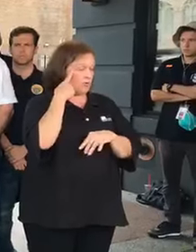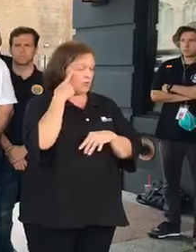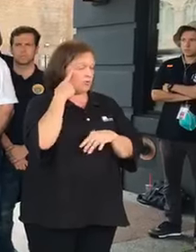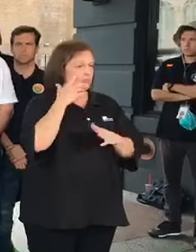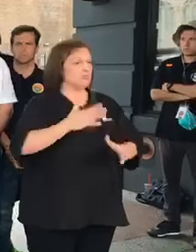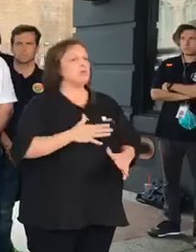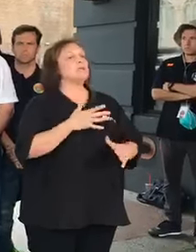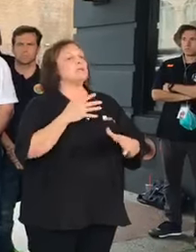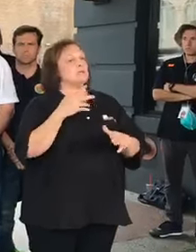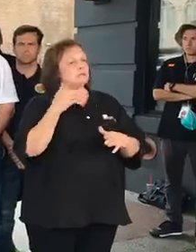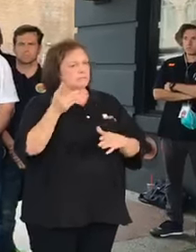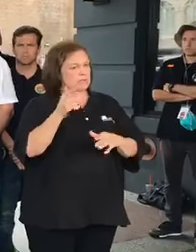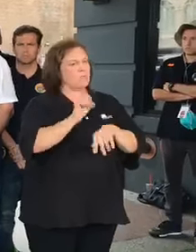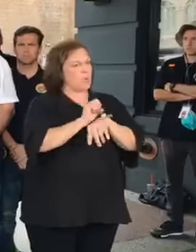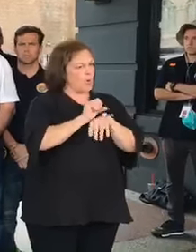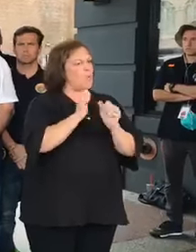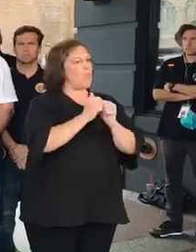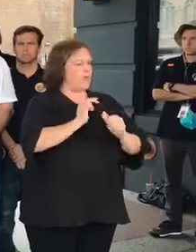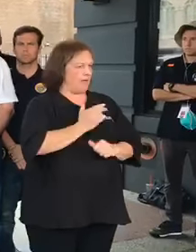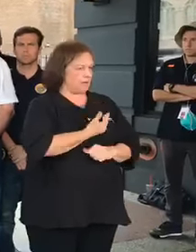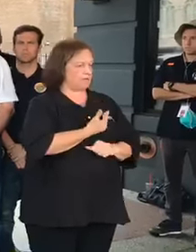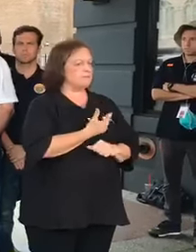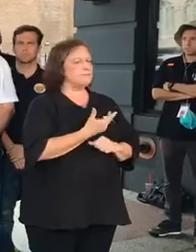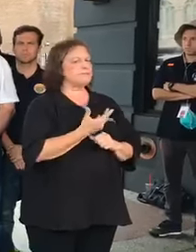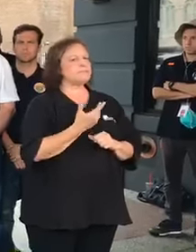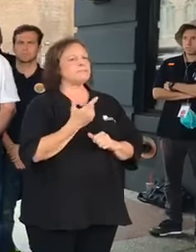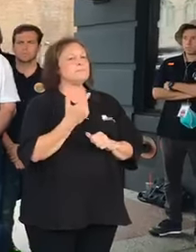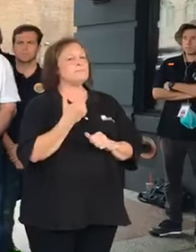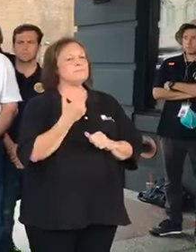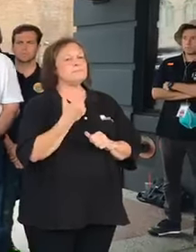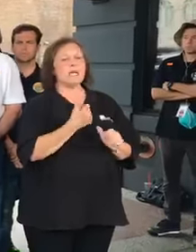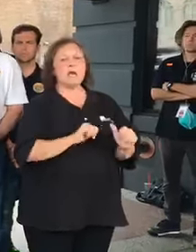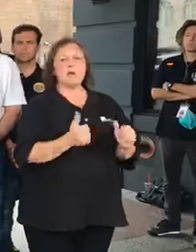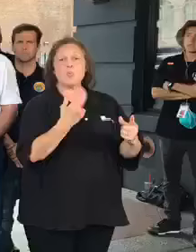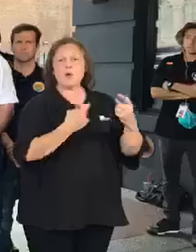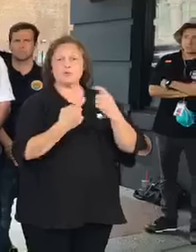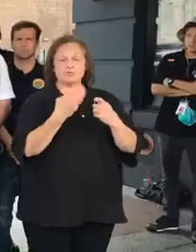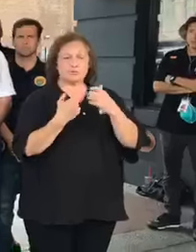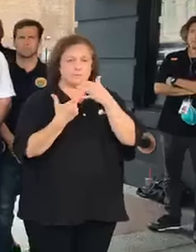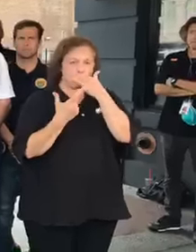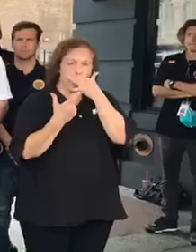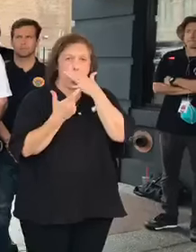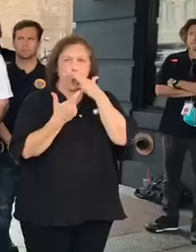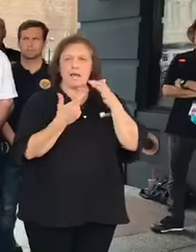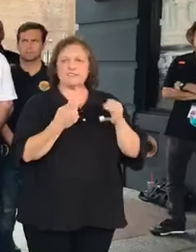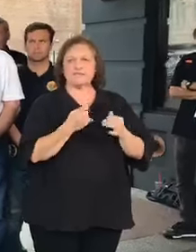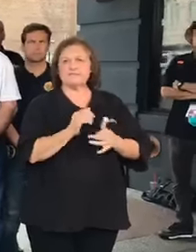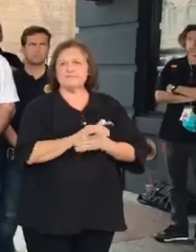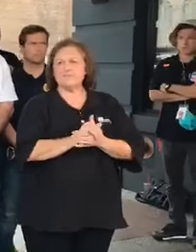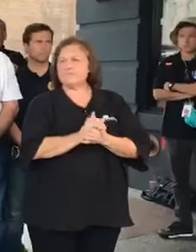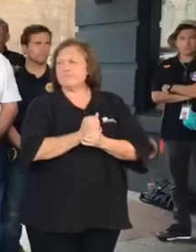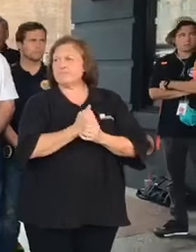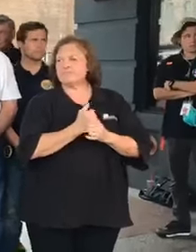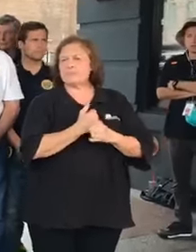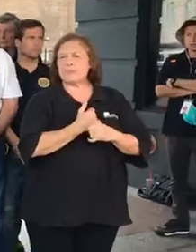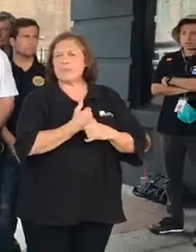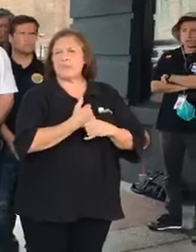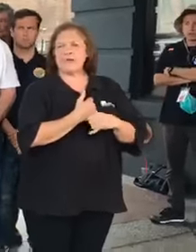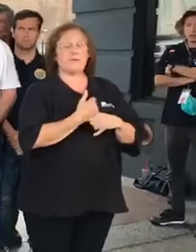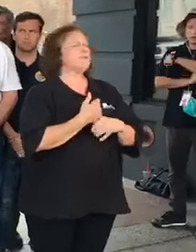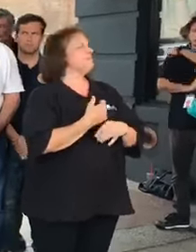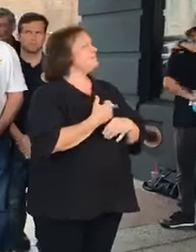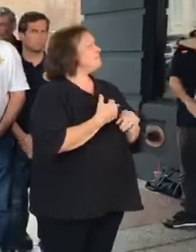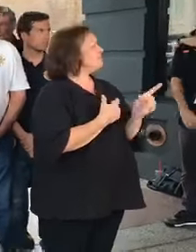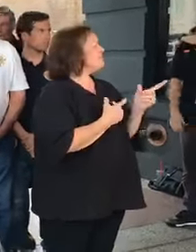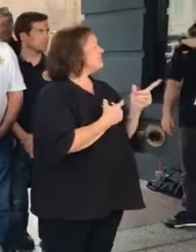remained a true partner in this operation. So are there any questions in the time that you can? Thank you, Madam